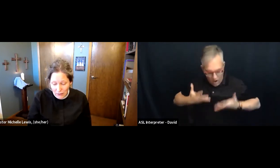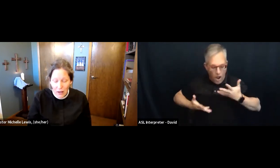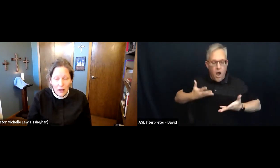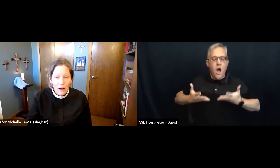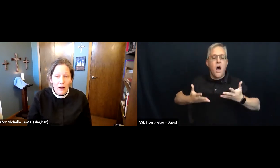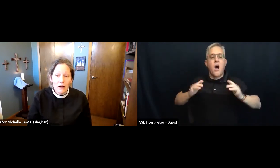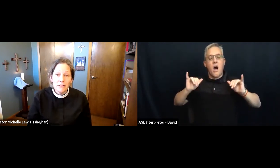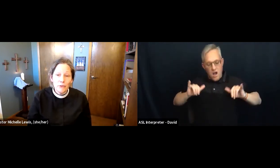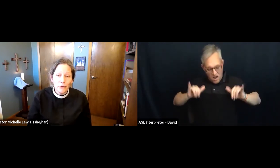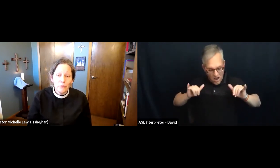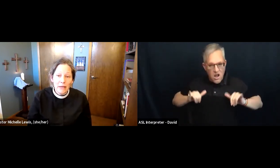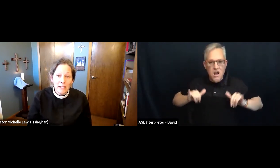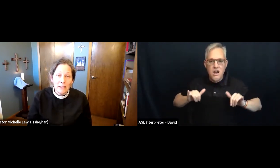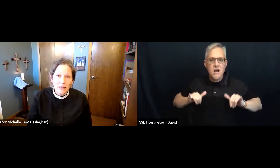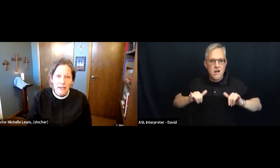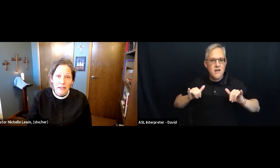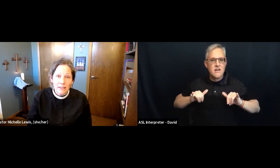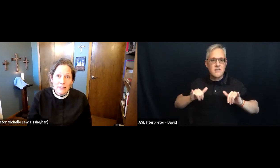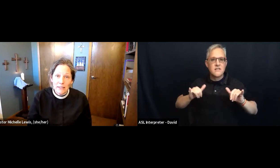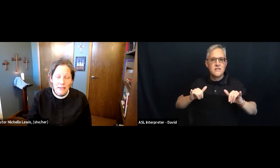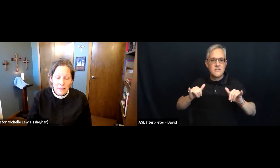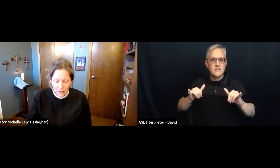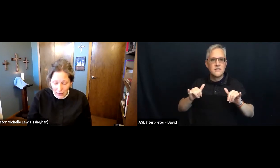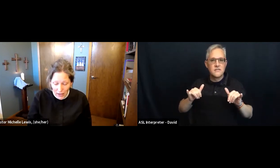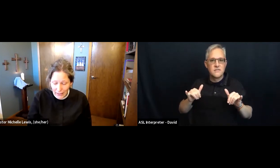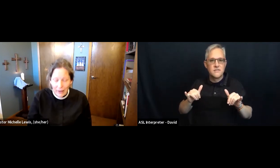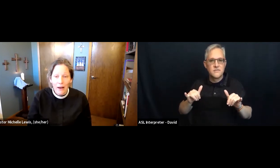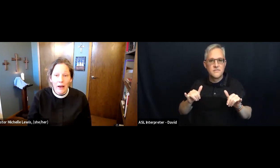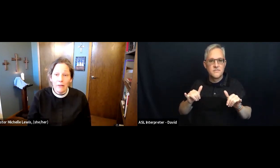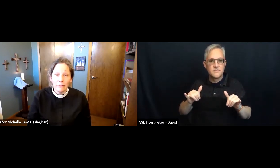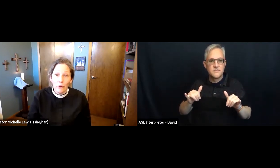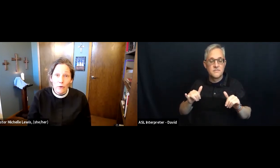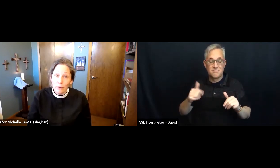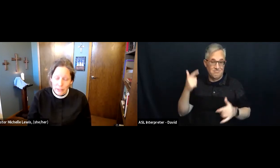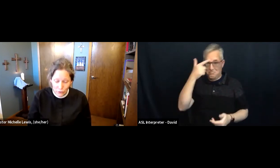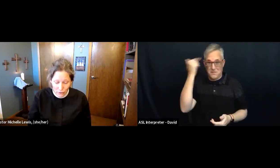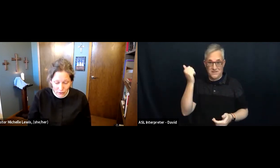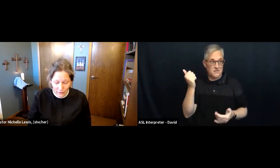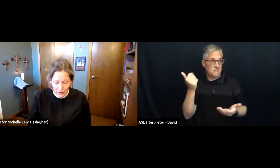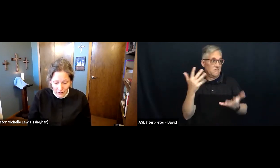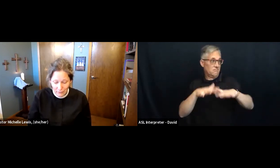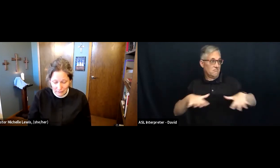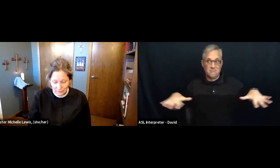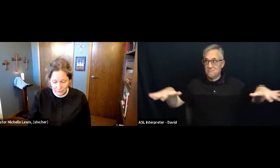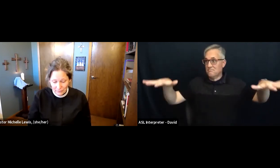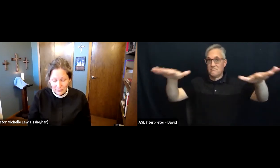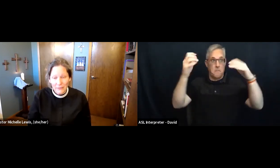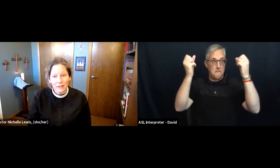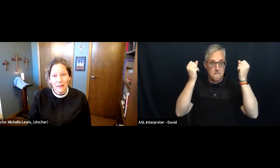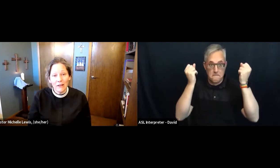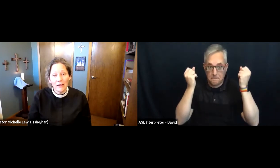Because there are so many things that I have no control over.